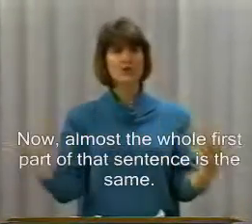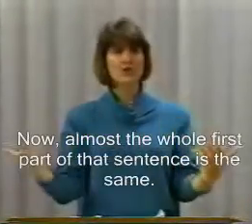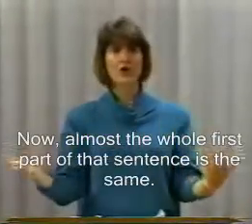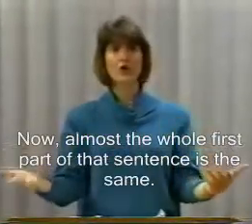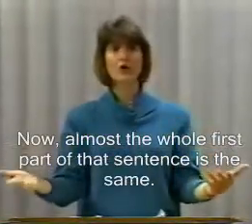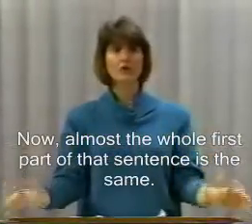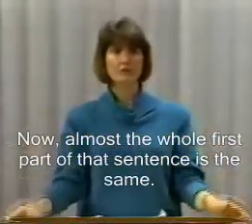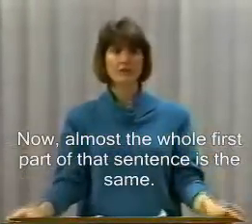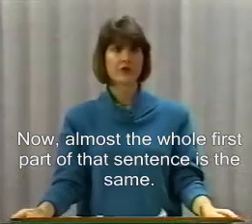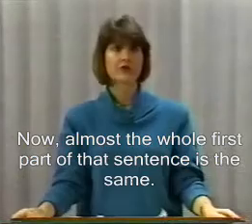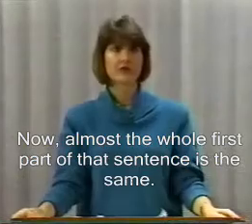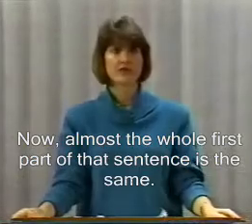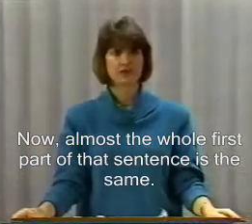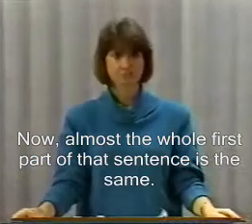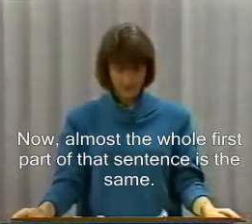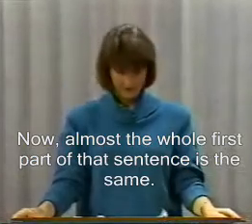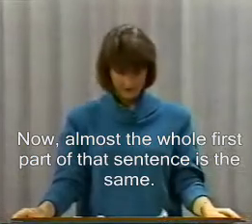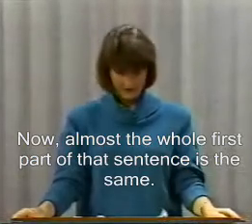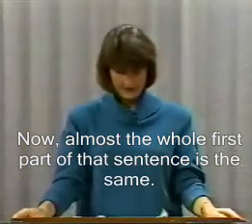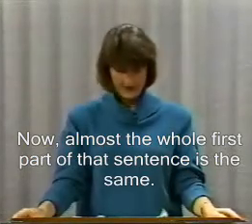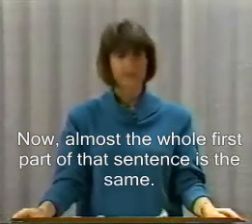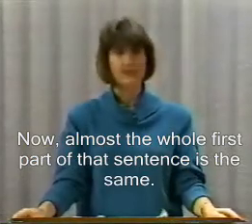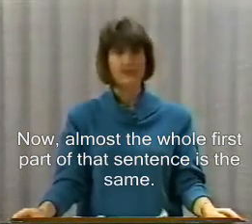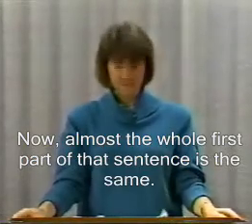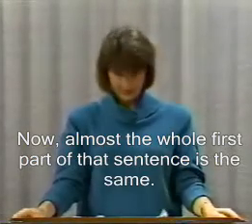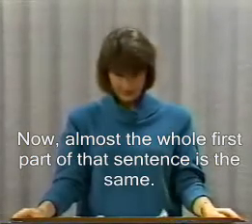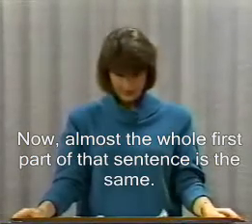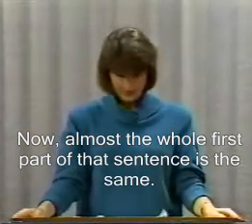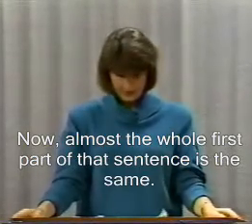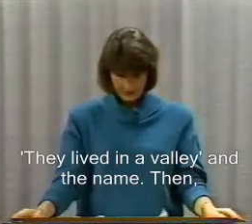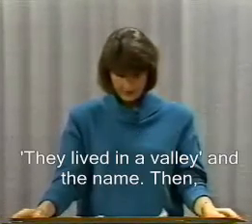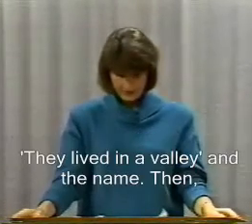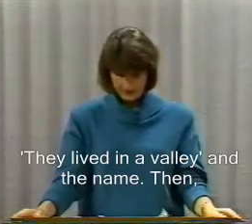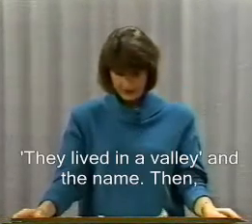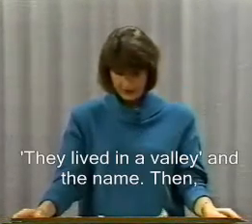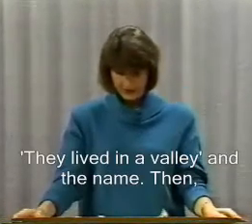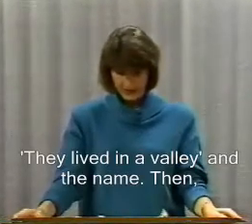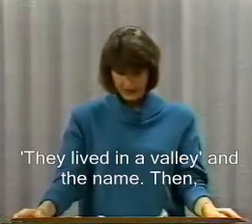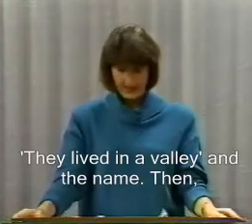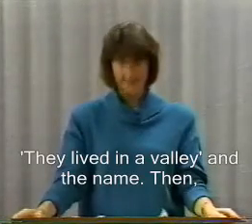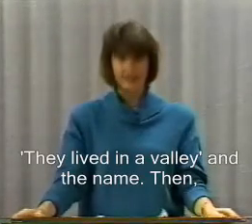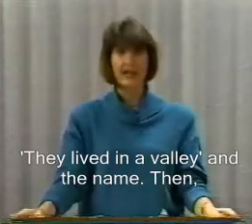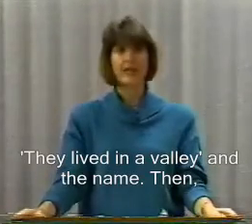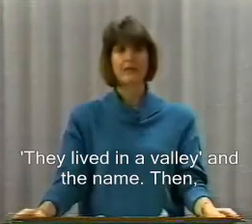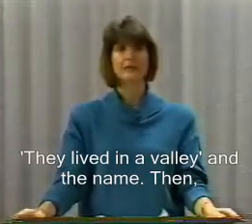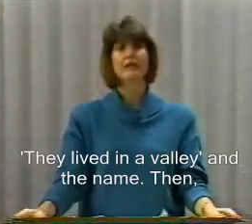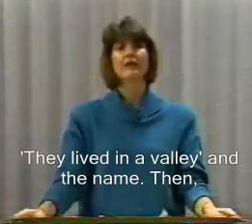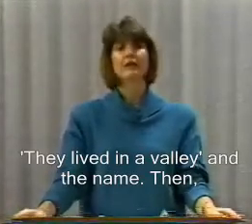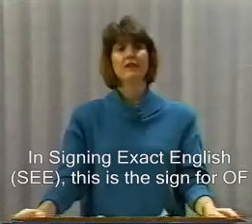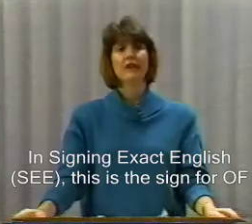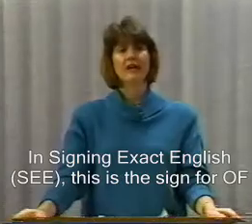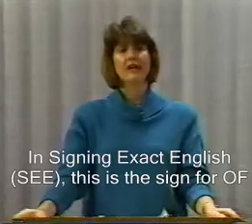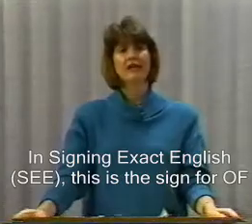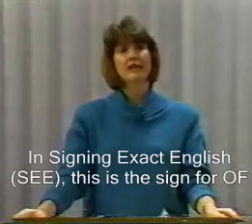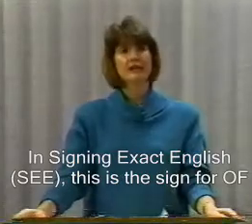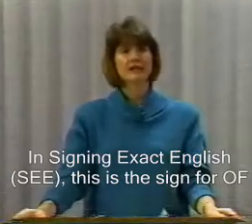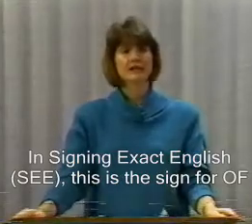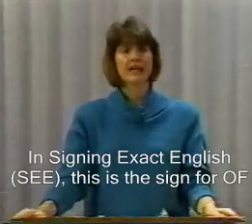almost the whole first part of that sentence is the same. They lived in a valley and the name. Then, in